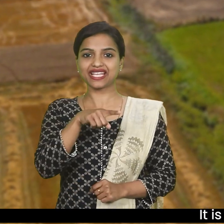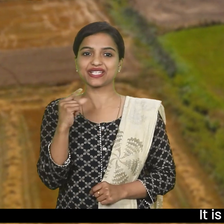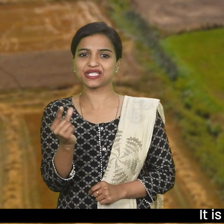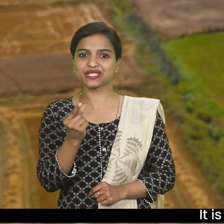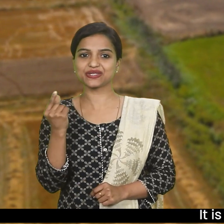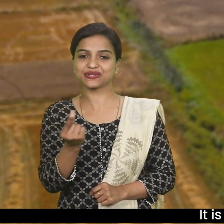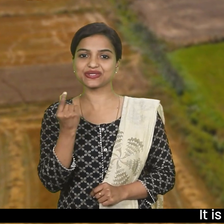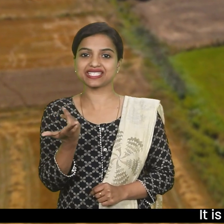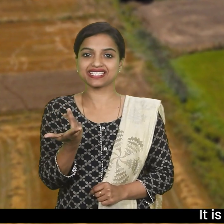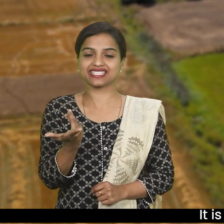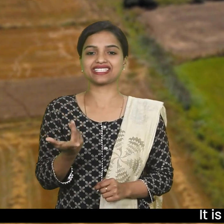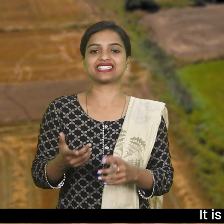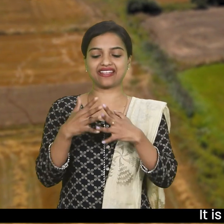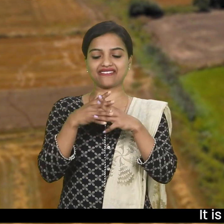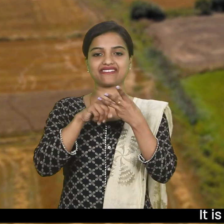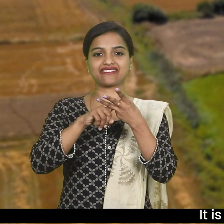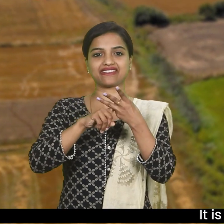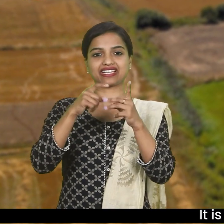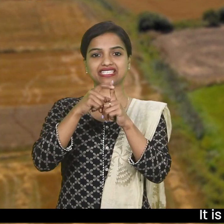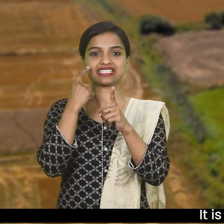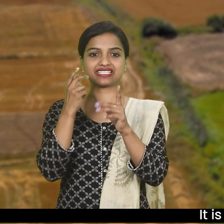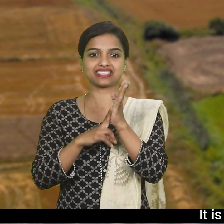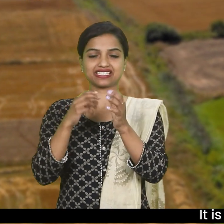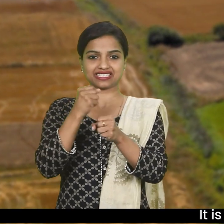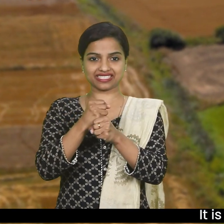It is also used for weeding.